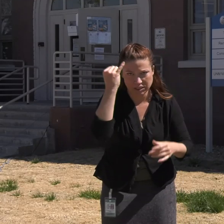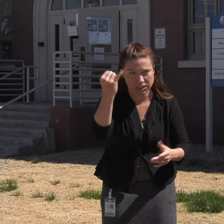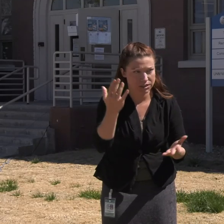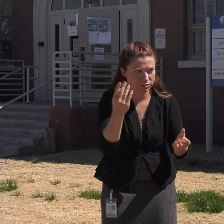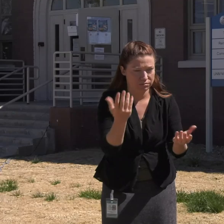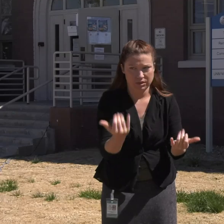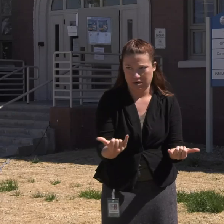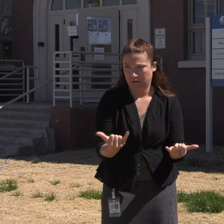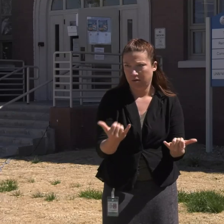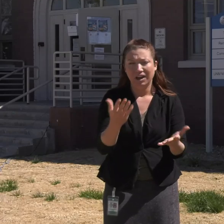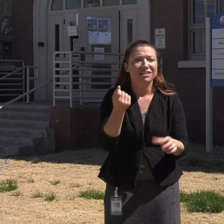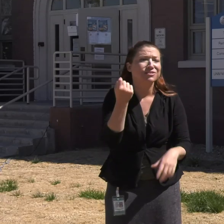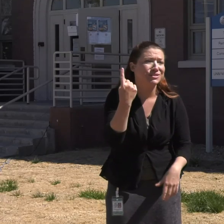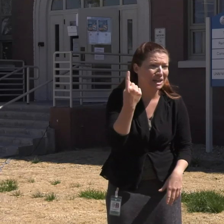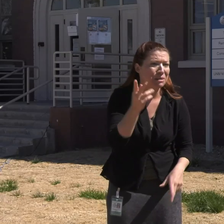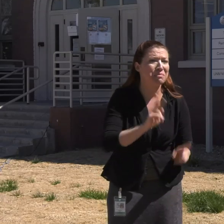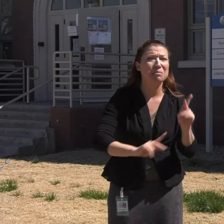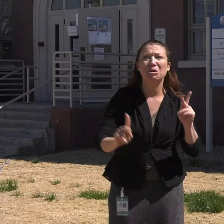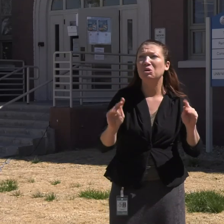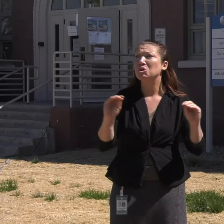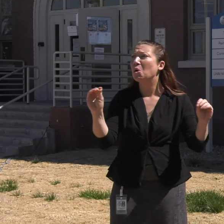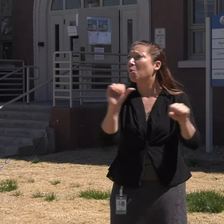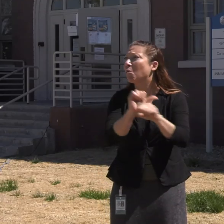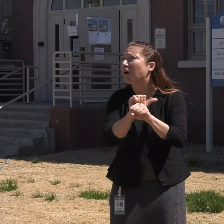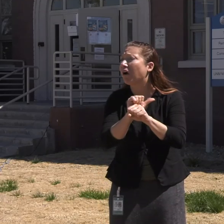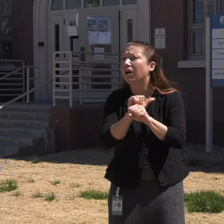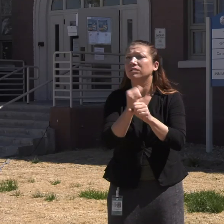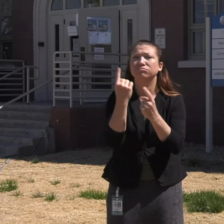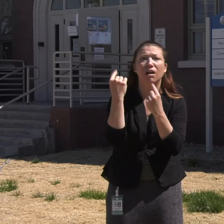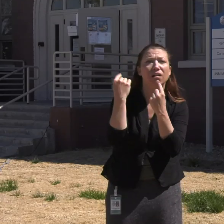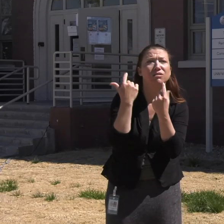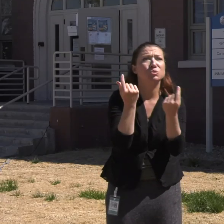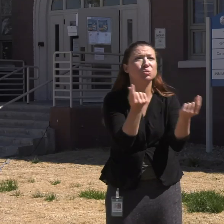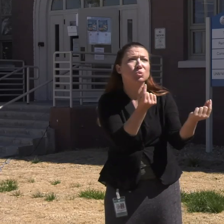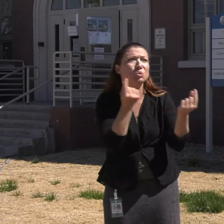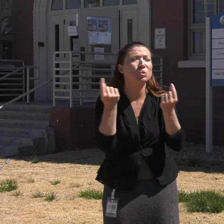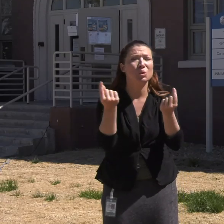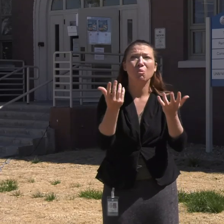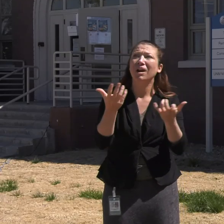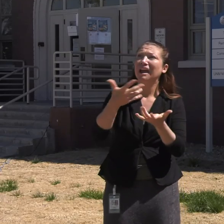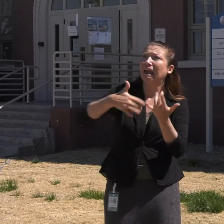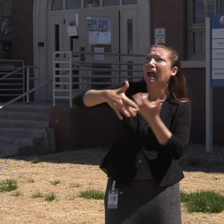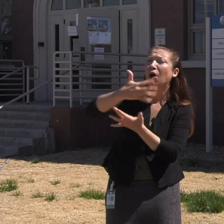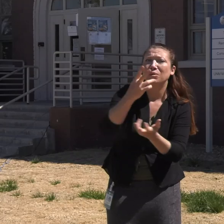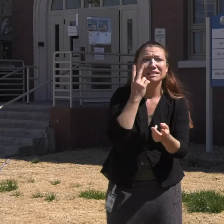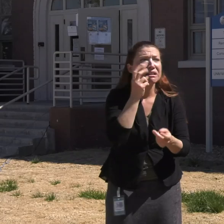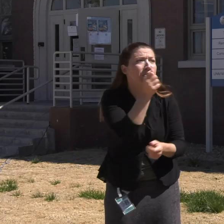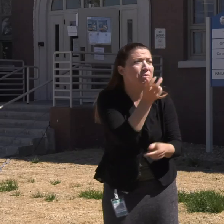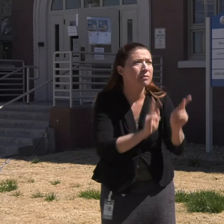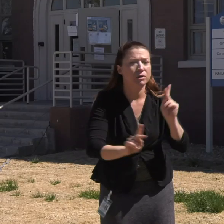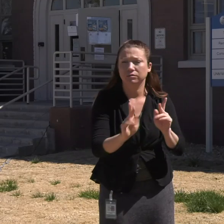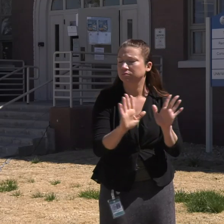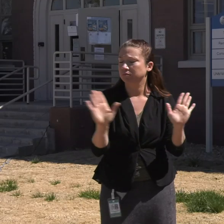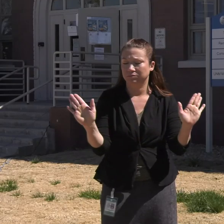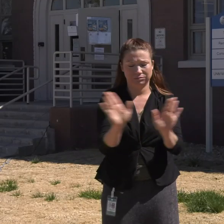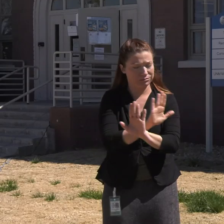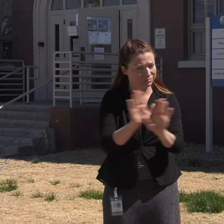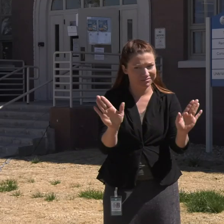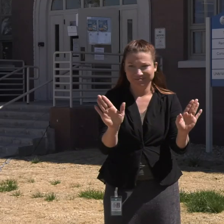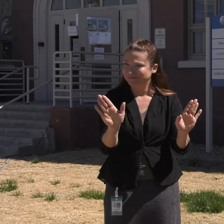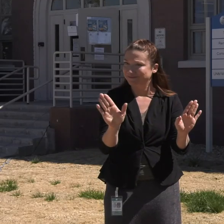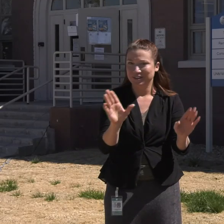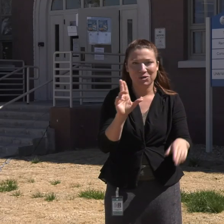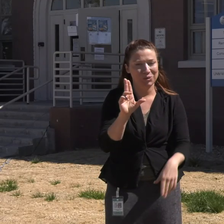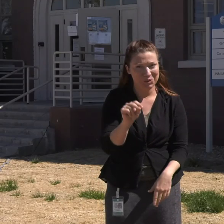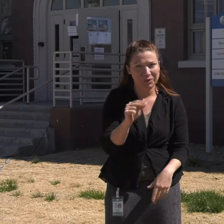some folks are out of work and we want to hang out and see each other. That is completely against this concept of stay at home. So I know it's a little bit of a downer,